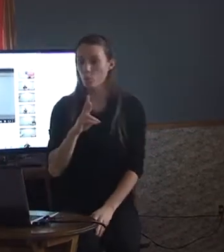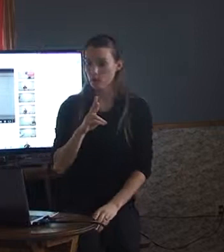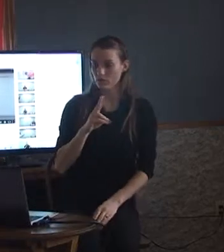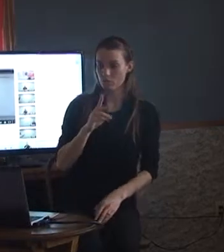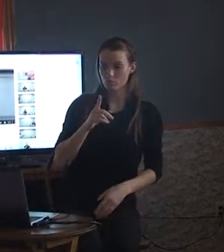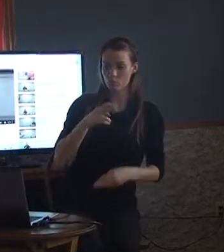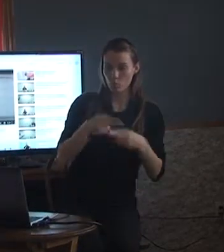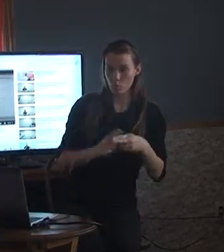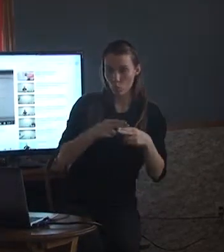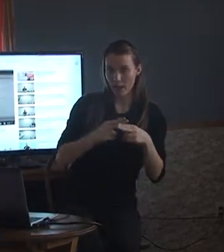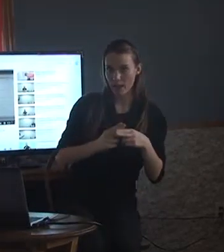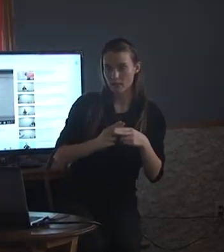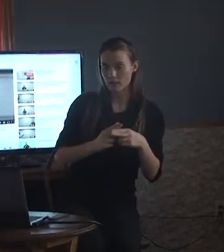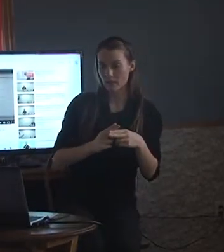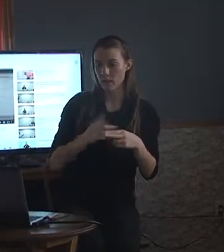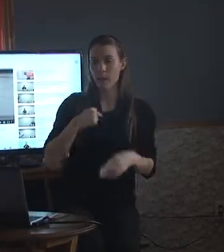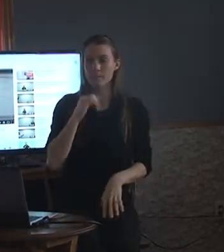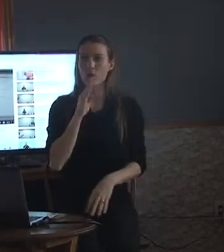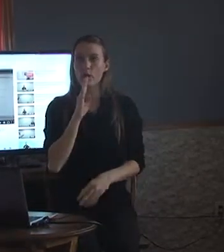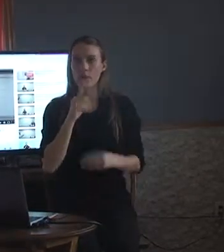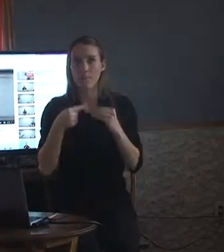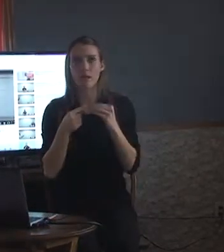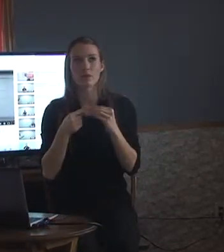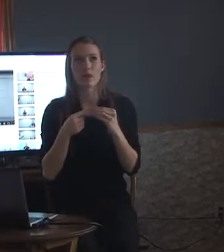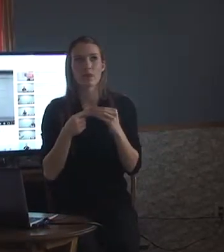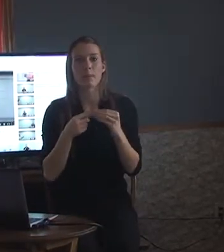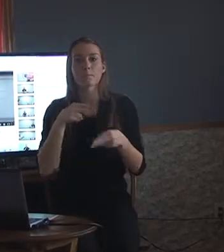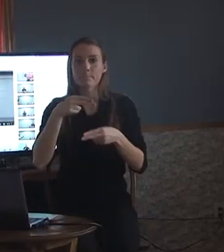I'm talking about like pounds, not like weight.